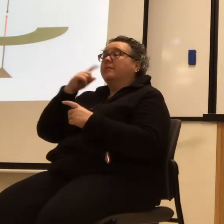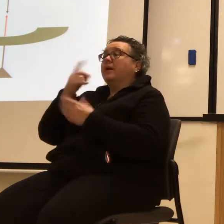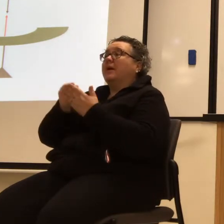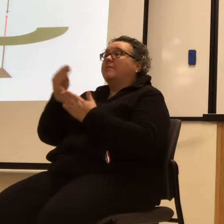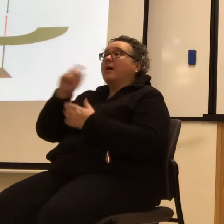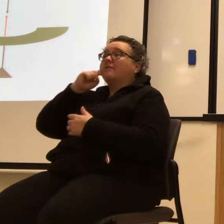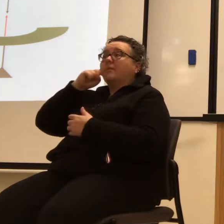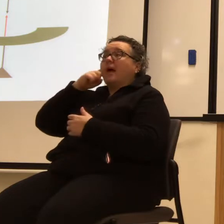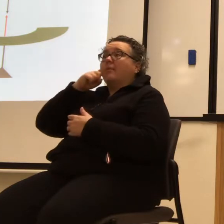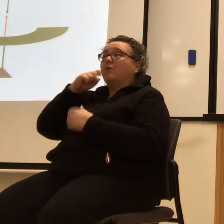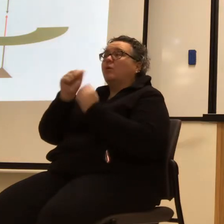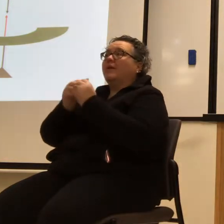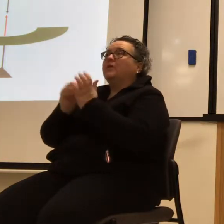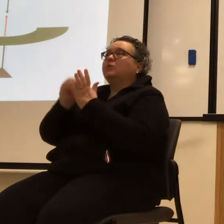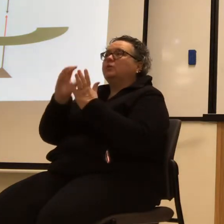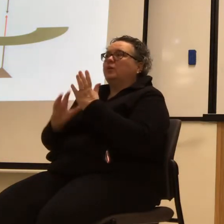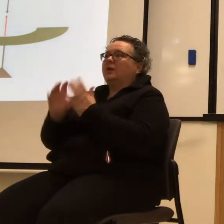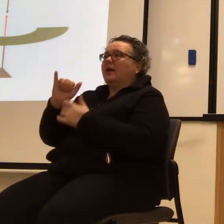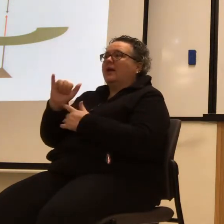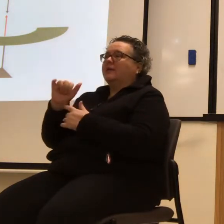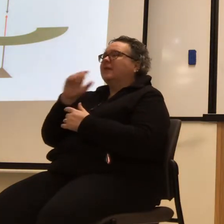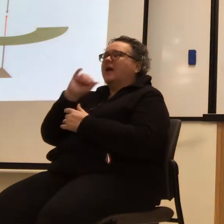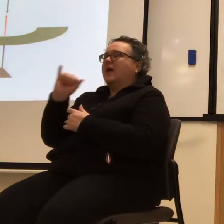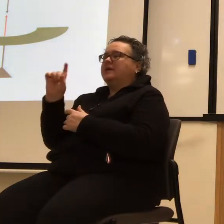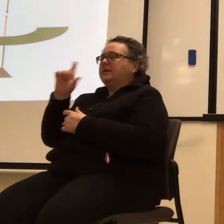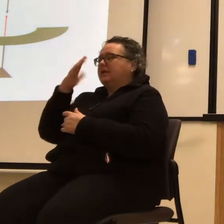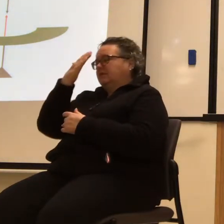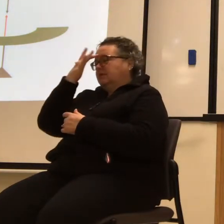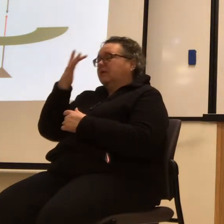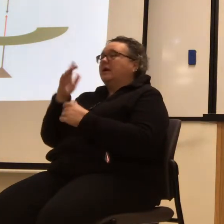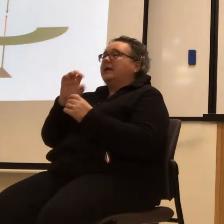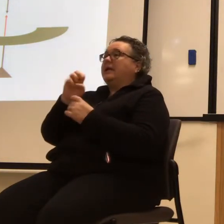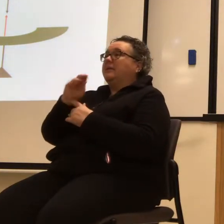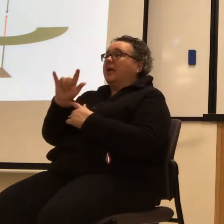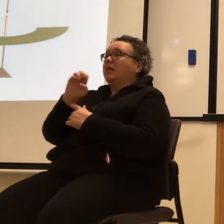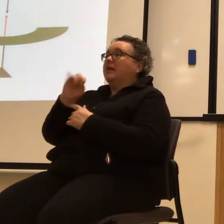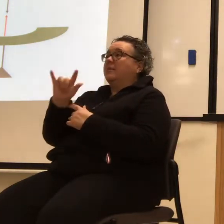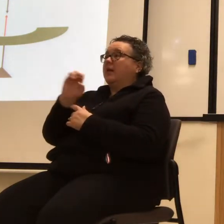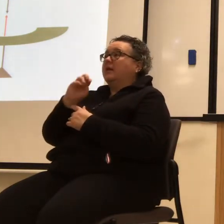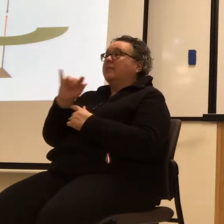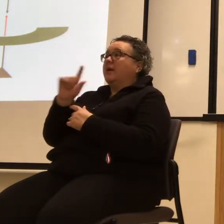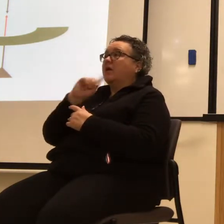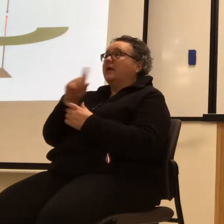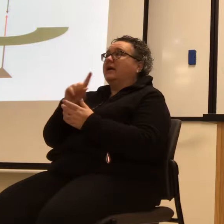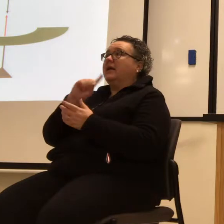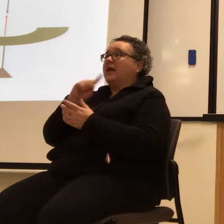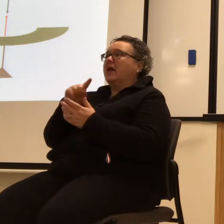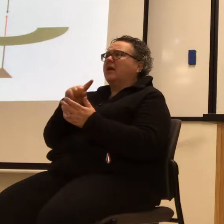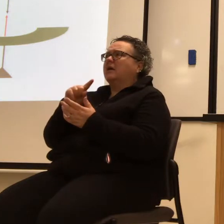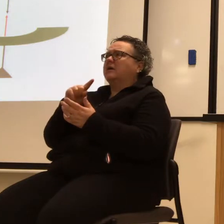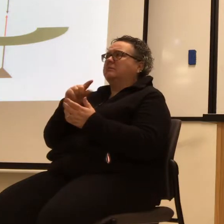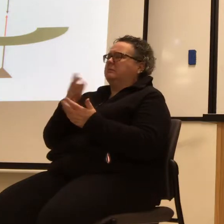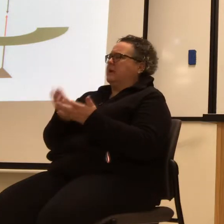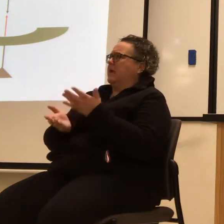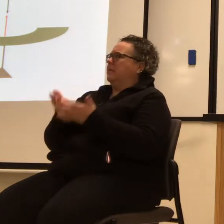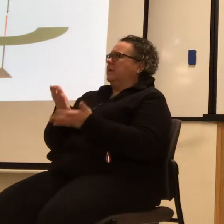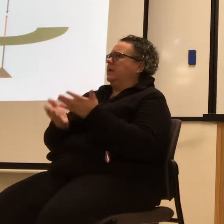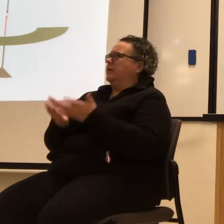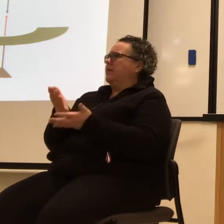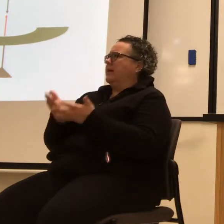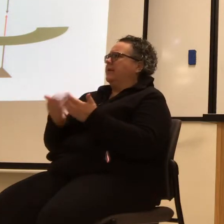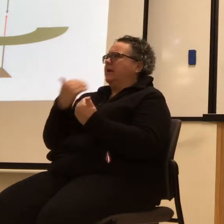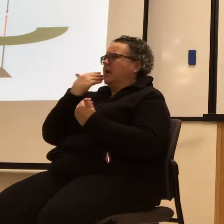Because your skeleton is a good calcium store, and you need calcium for muscle function.